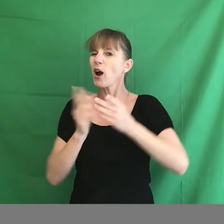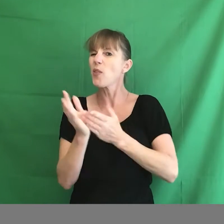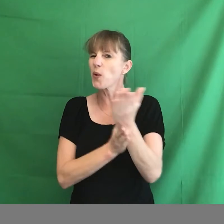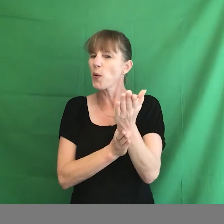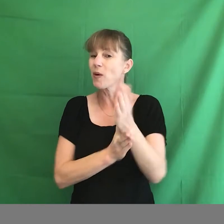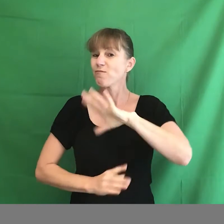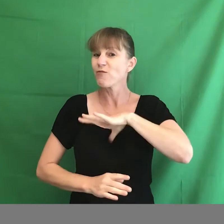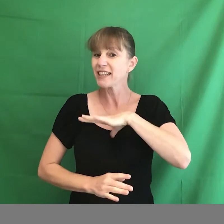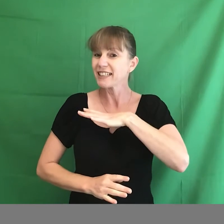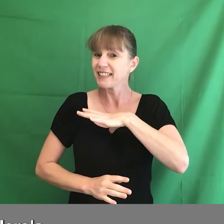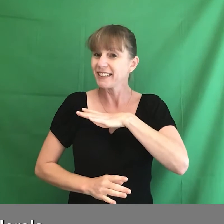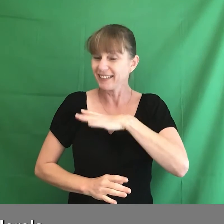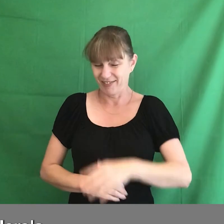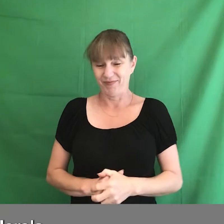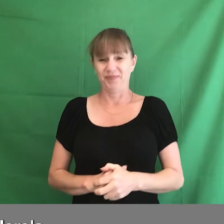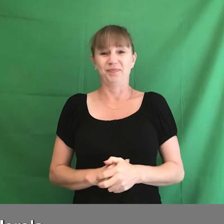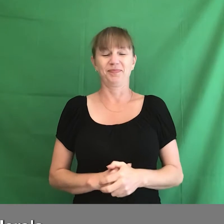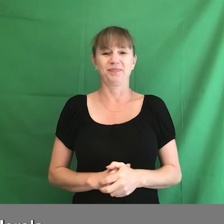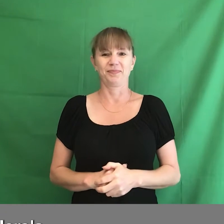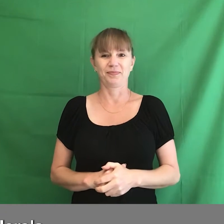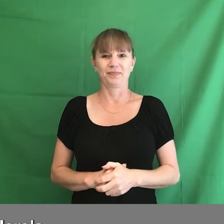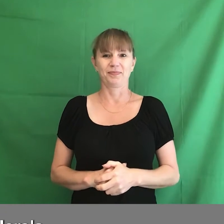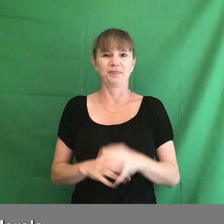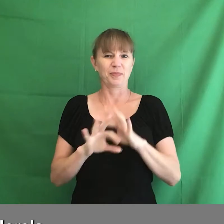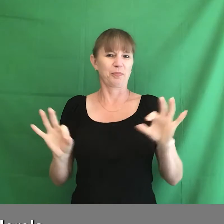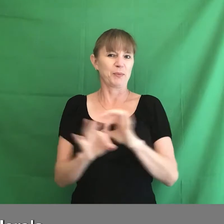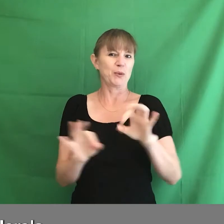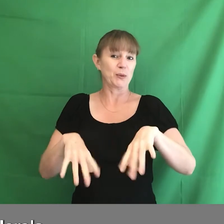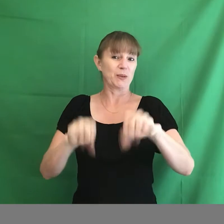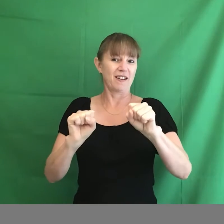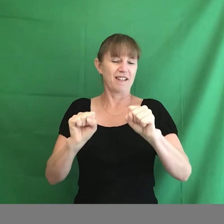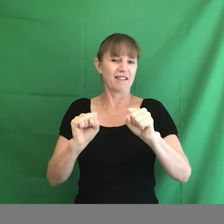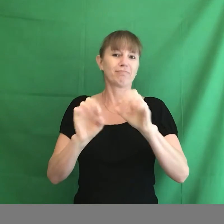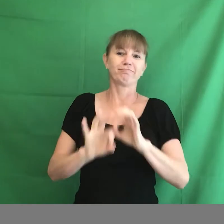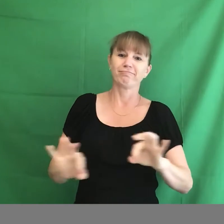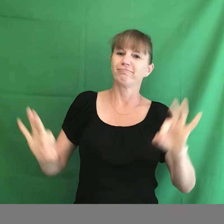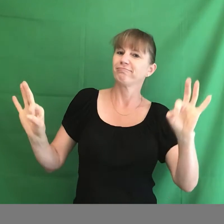sing through. Are you ready? Here's a bit of introduction for you.